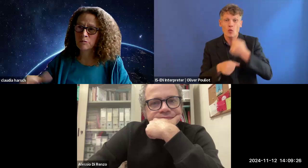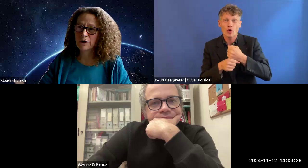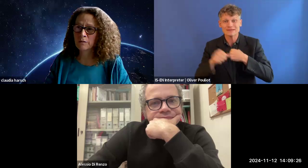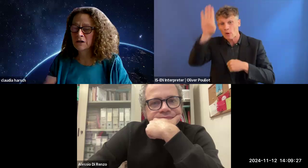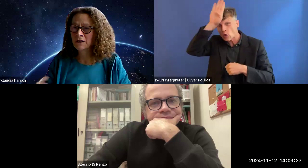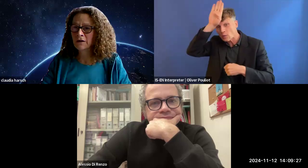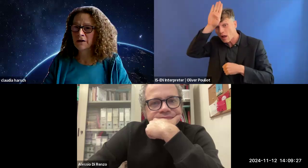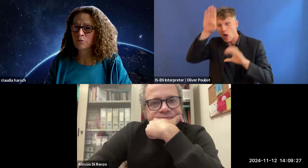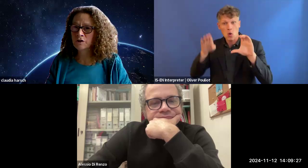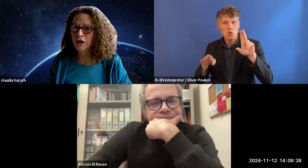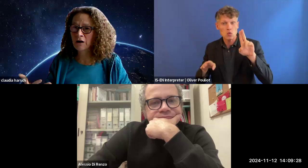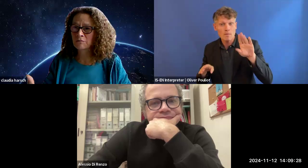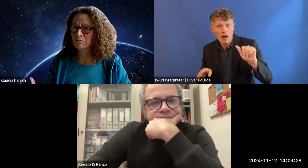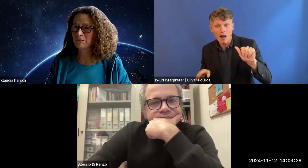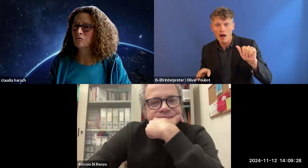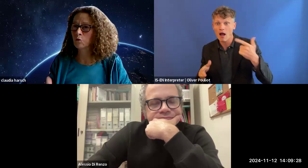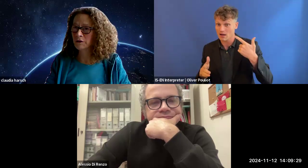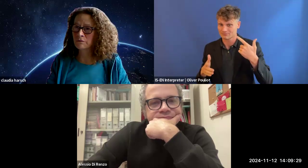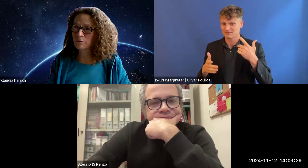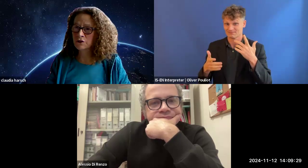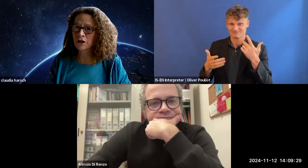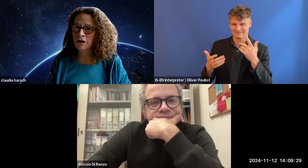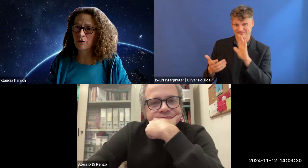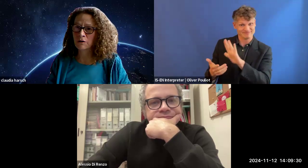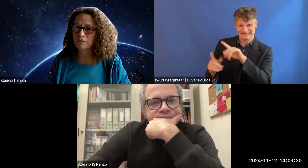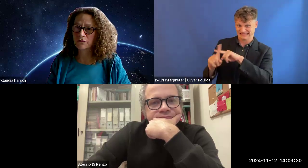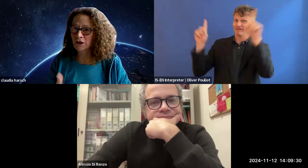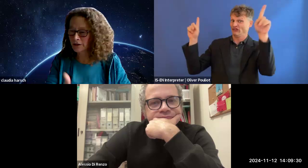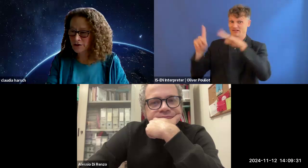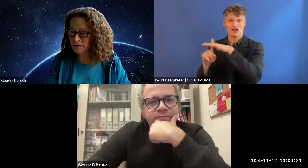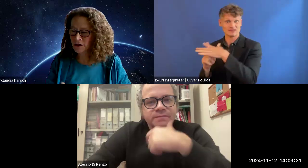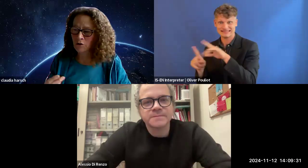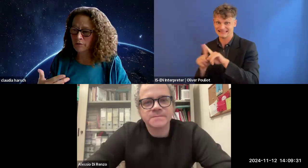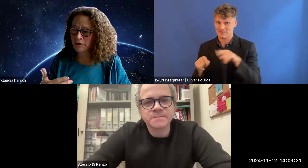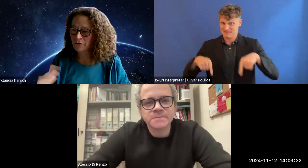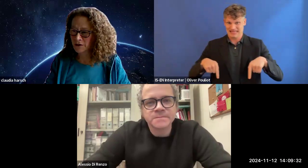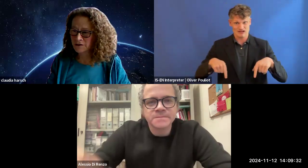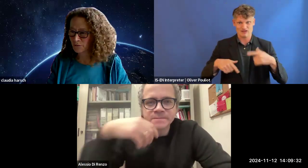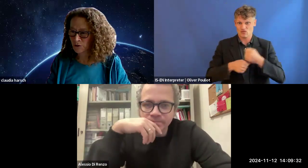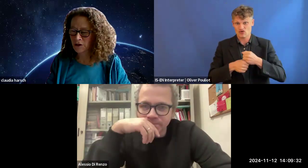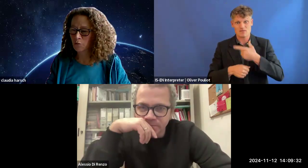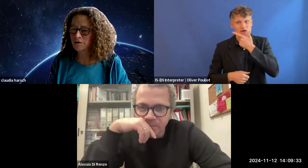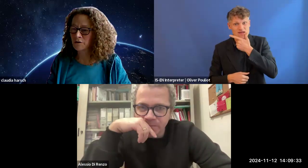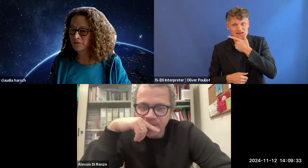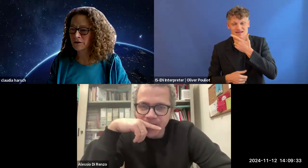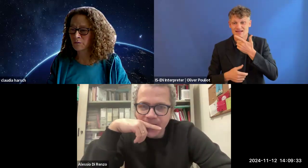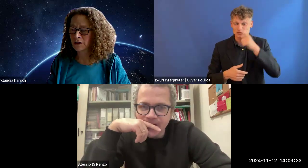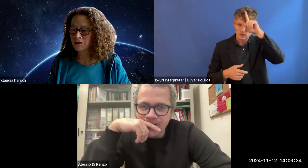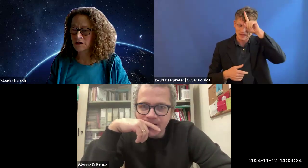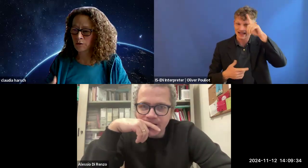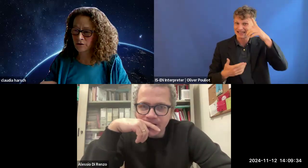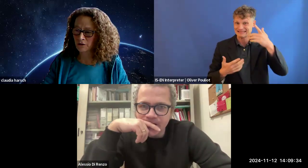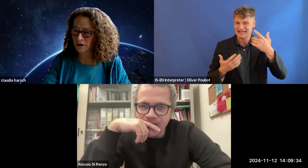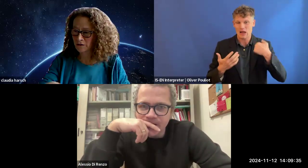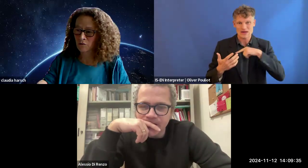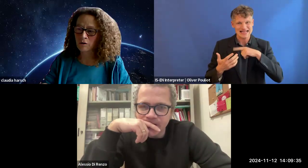done here in Bremen. And we share what we do, we share our challenges and how we face them and how we solve them. And